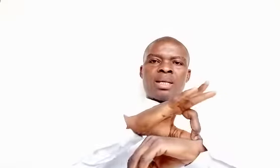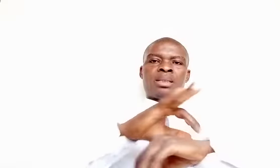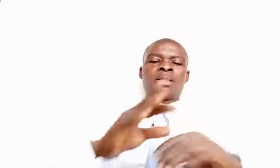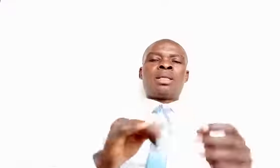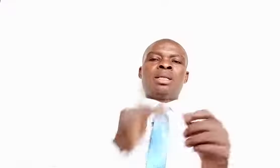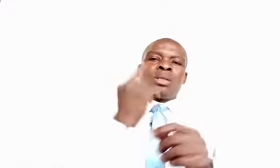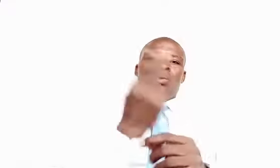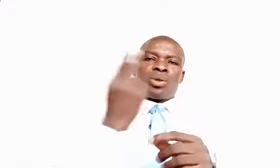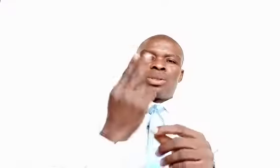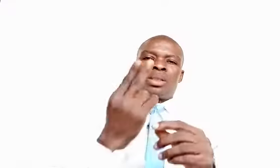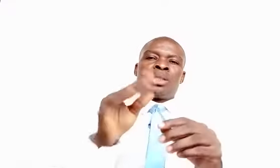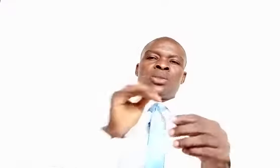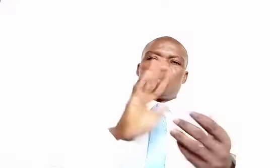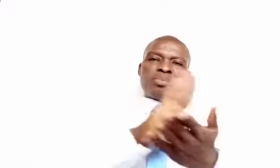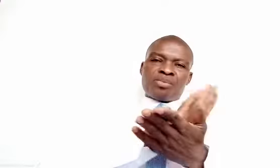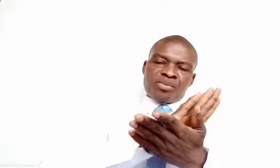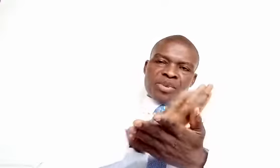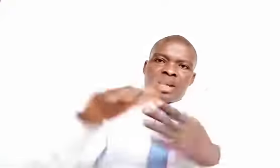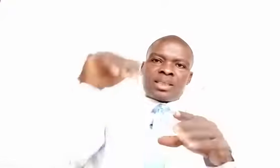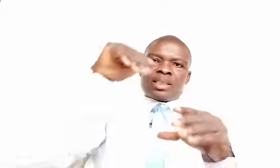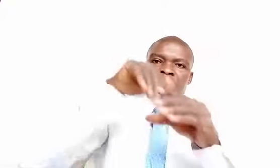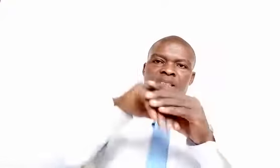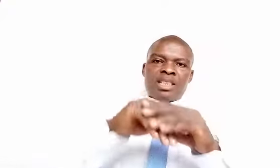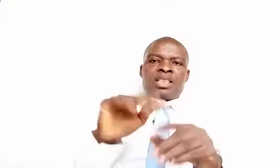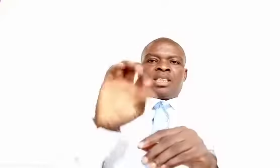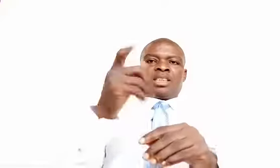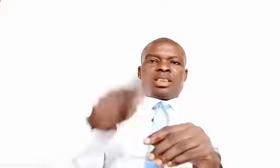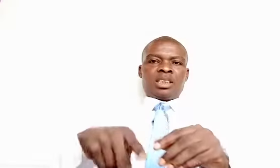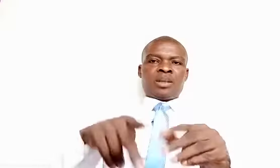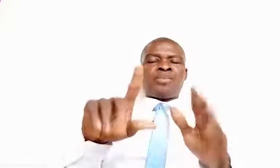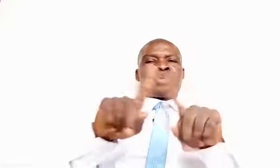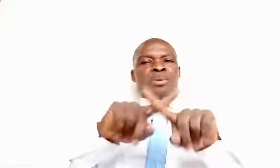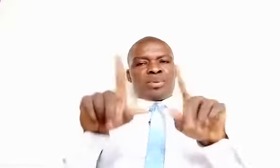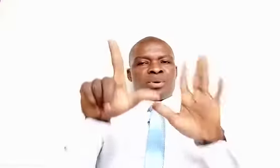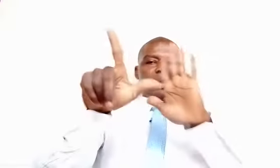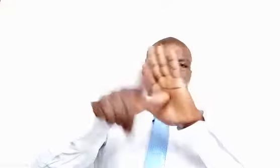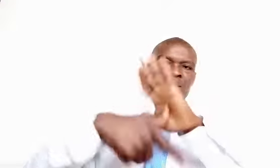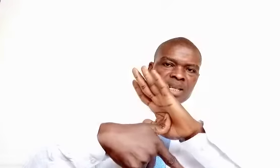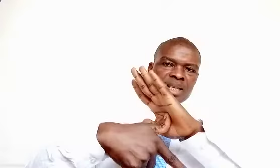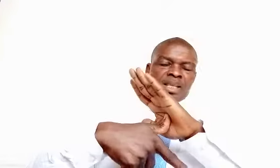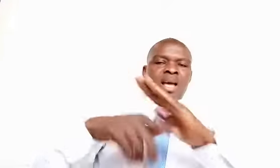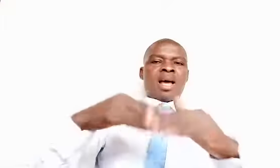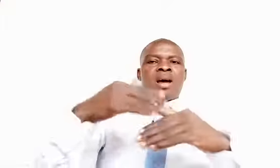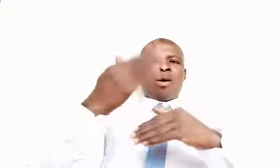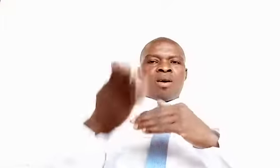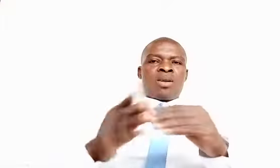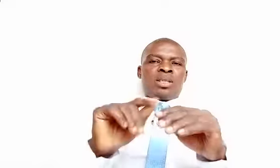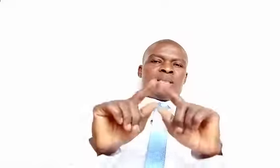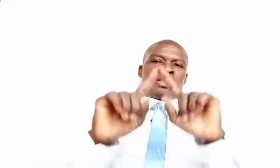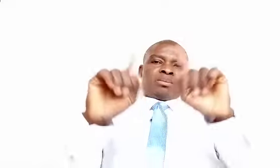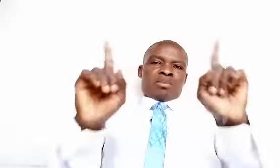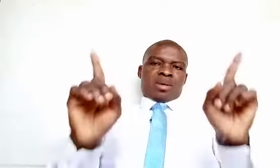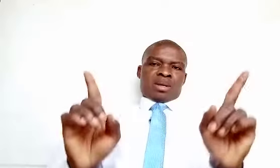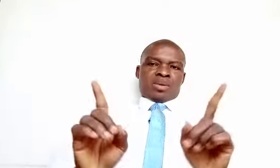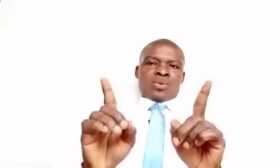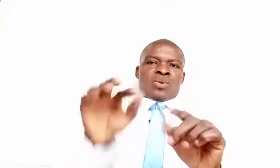be flat in shape, but later on discovered to be spherical in shape.